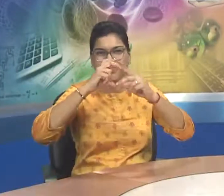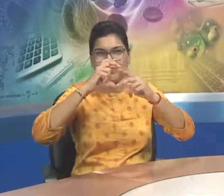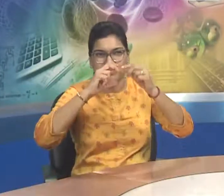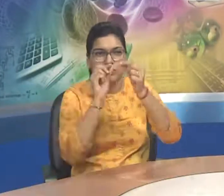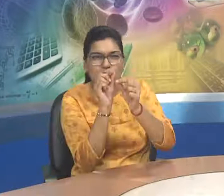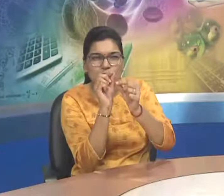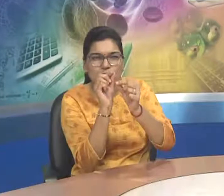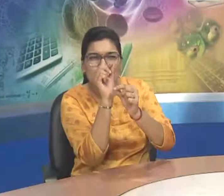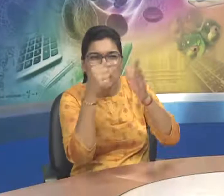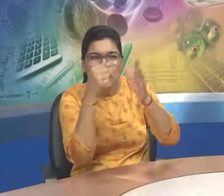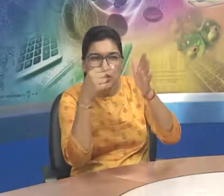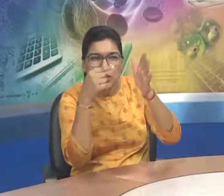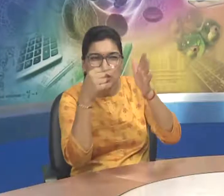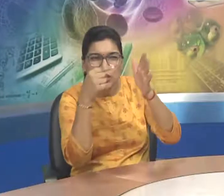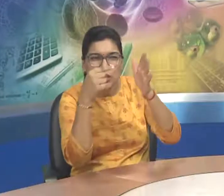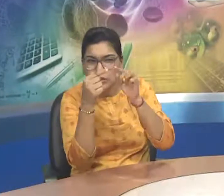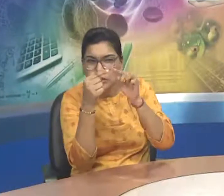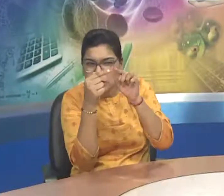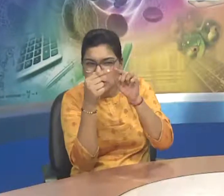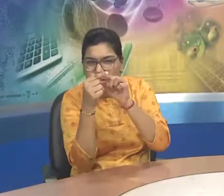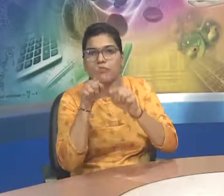This pointed to